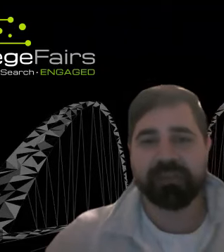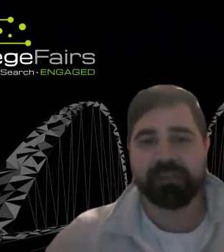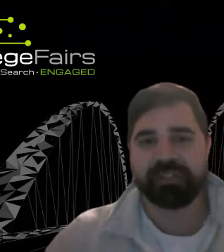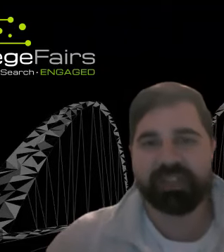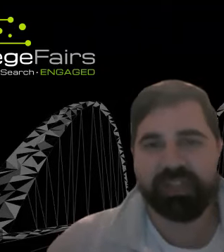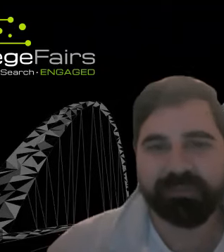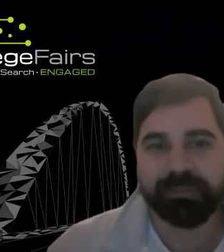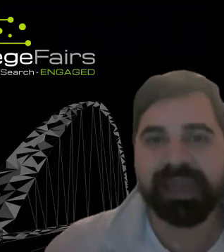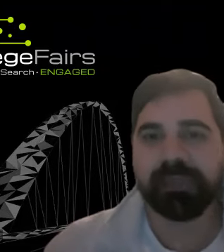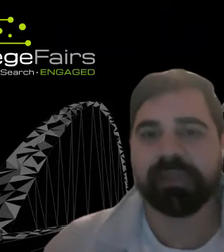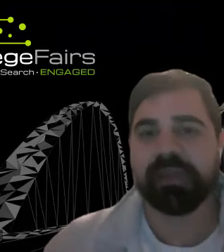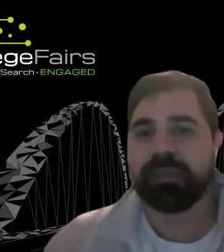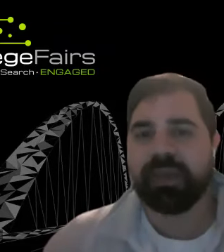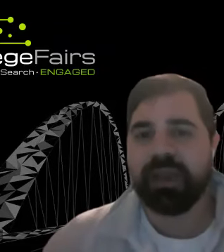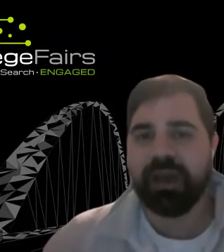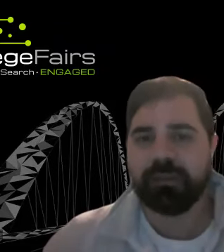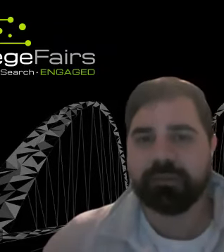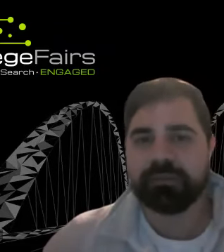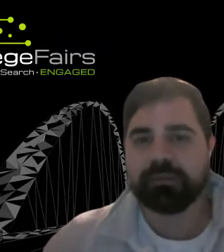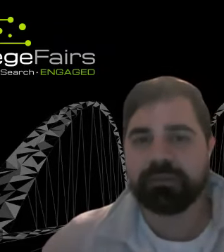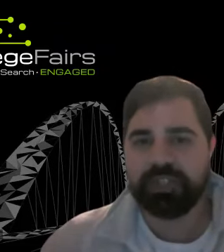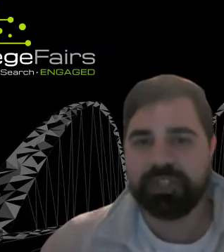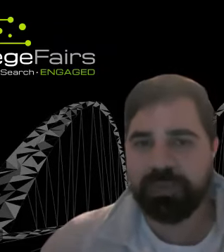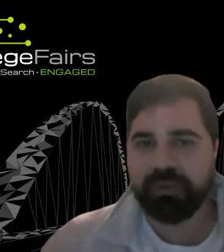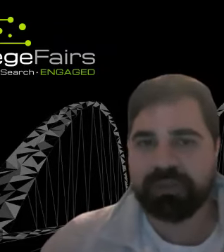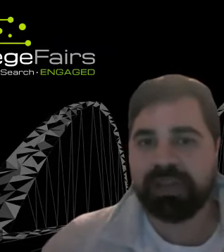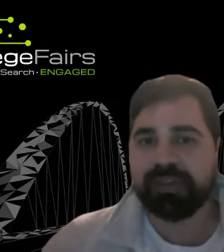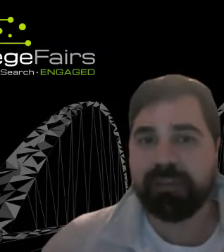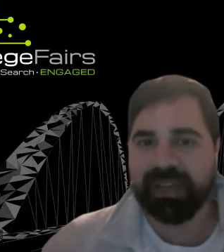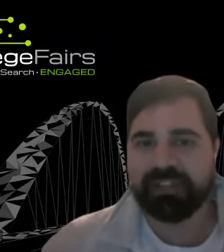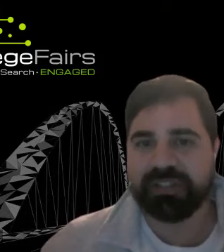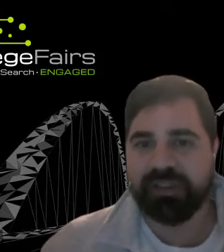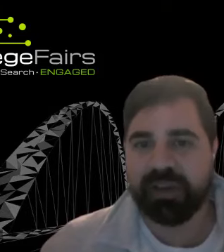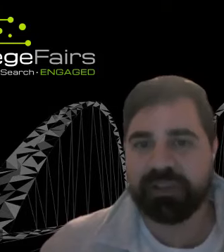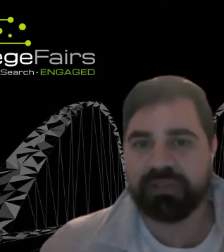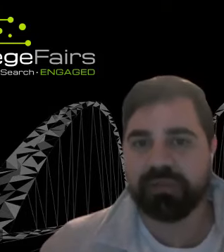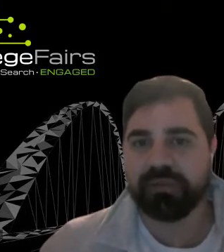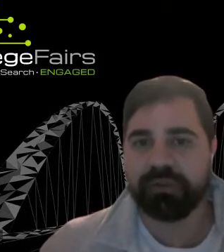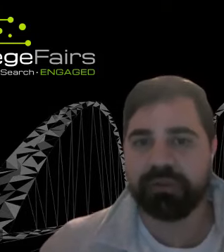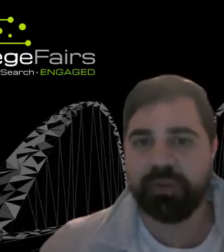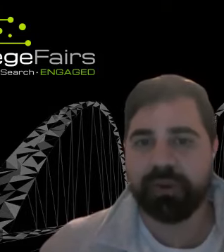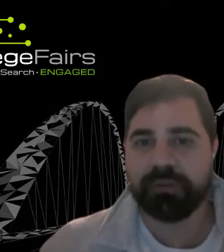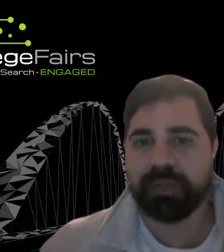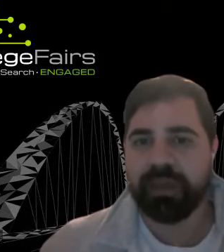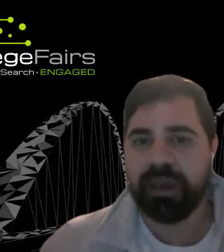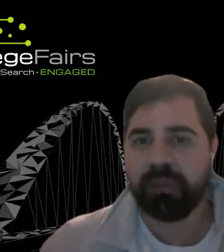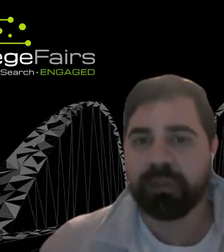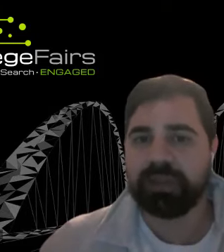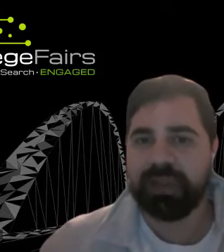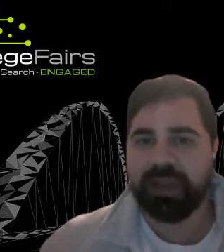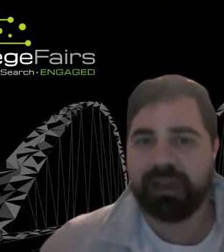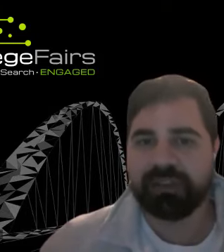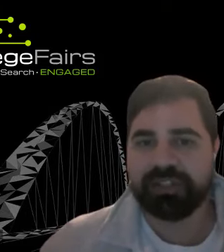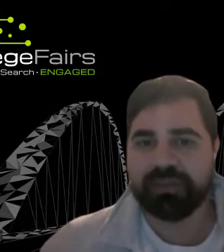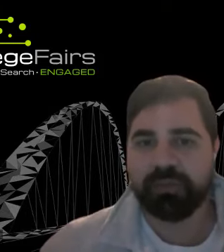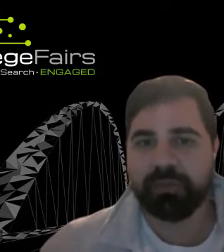i have another question here from pamela um she experienced a lot of accommodations at her high school for her daughter when